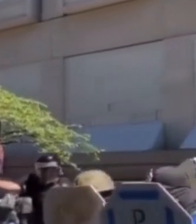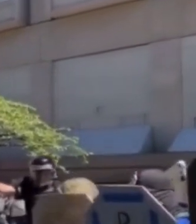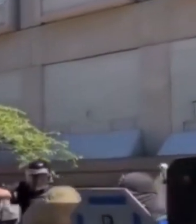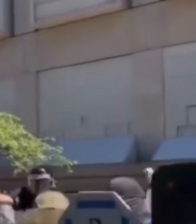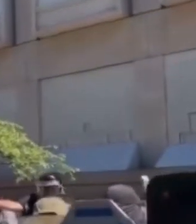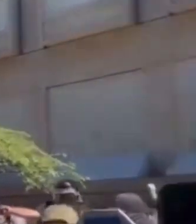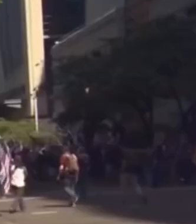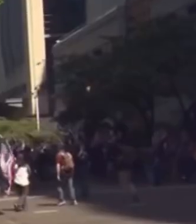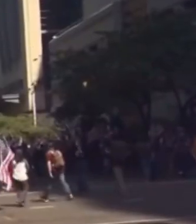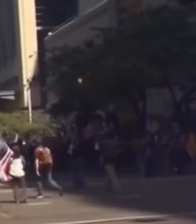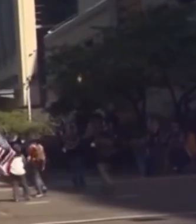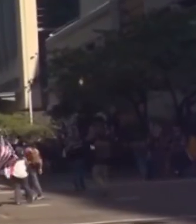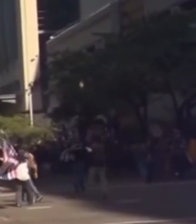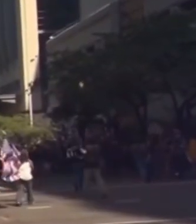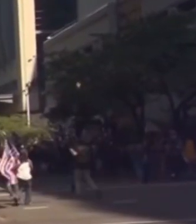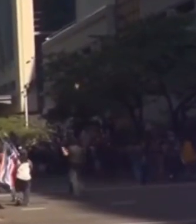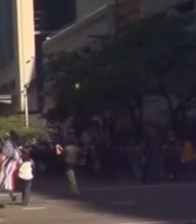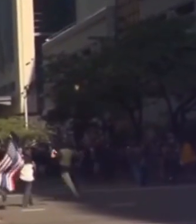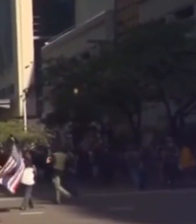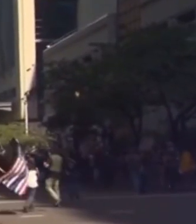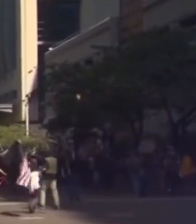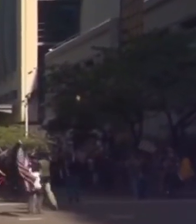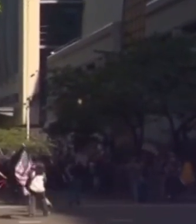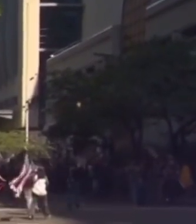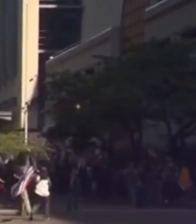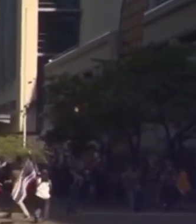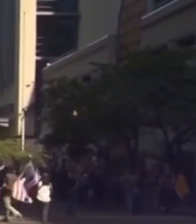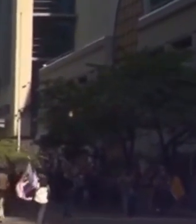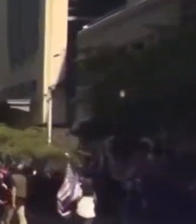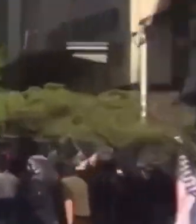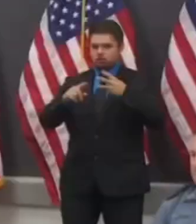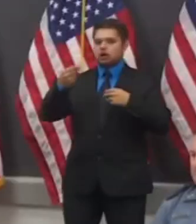Wheeler agrees with that plan. So do county